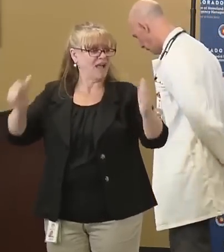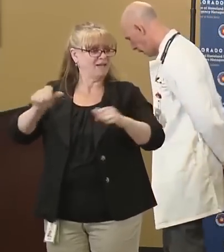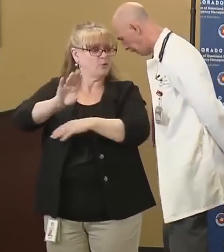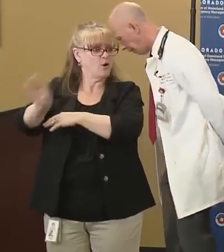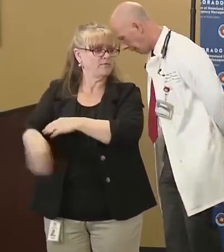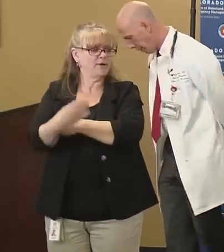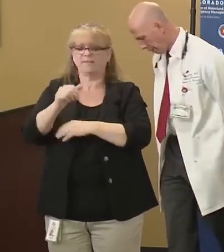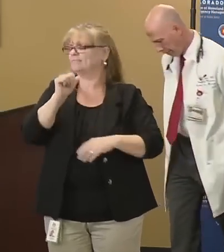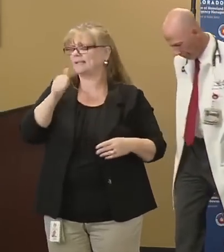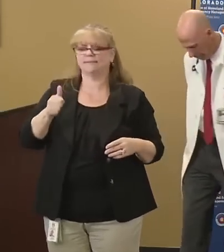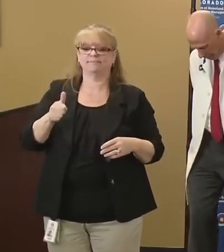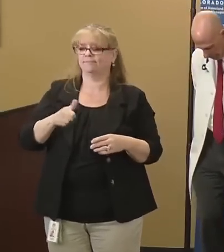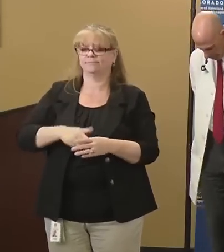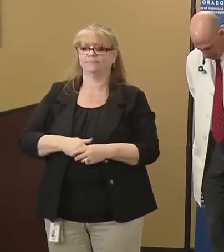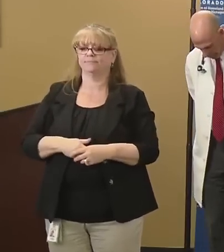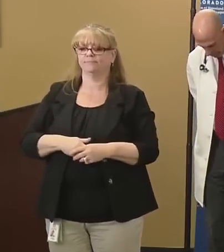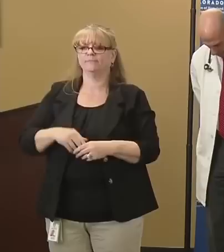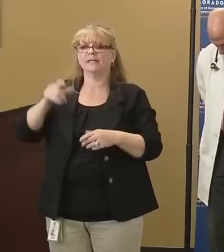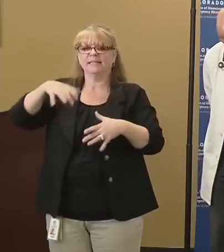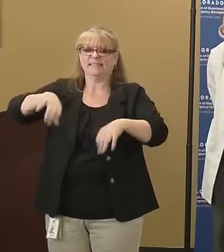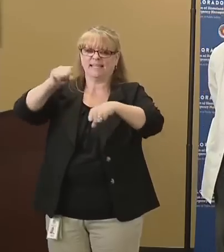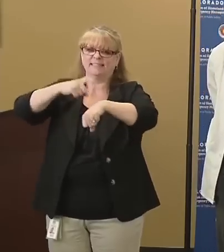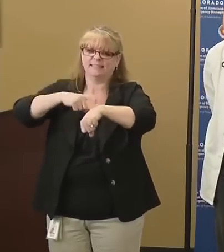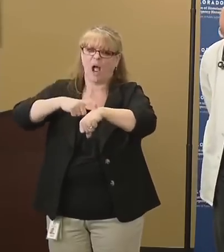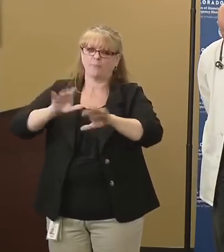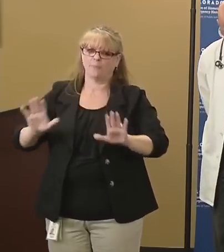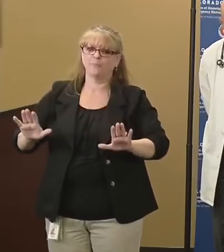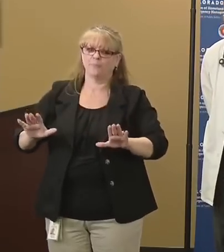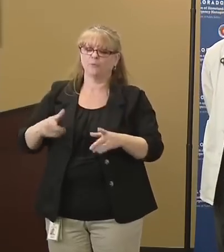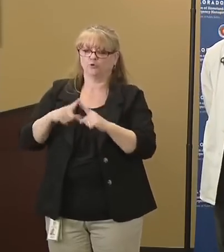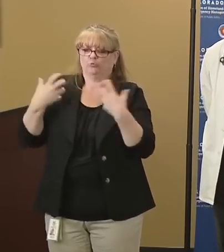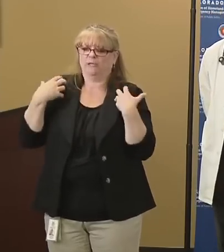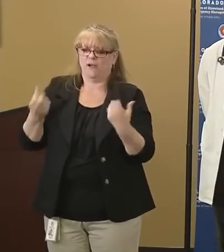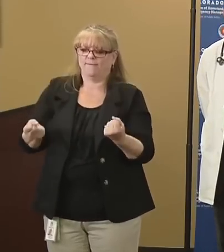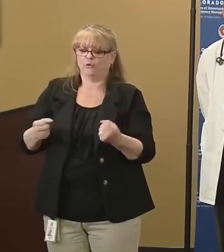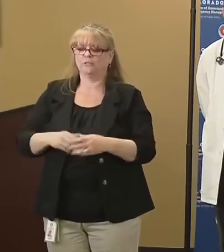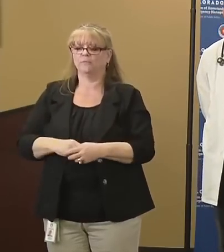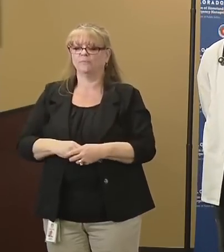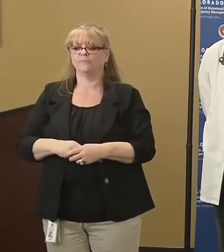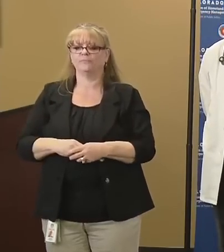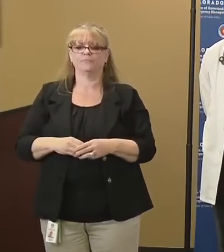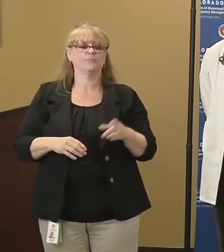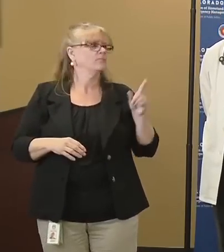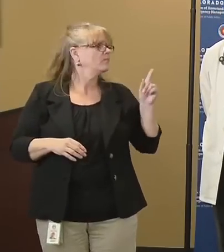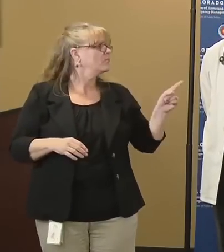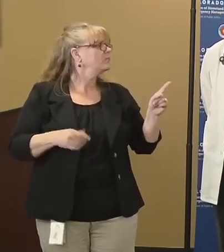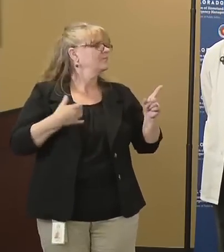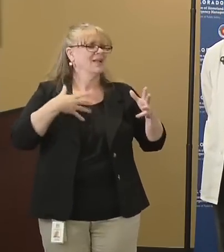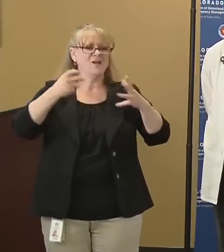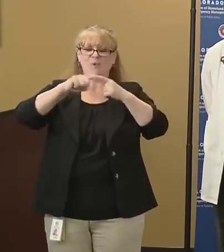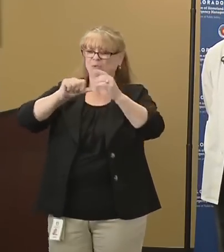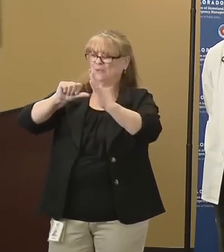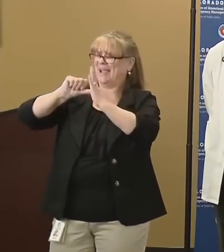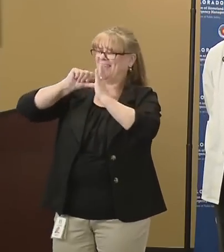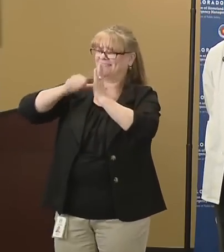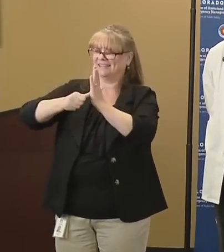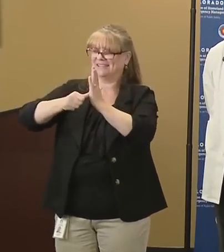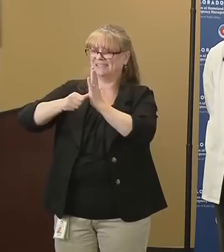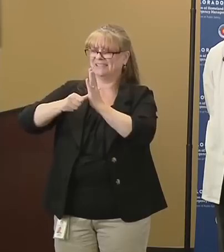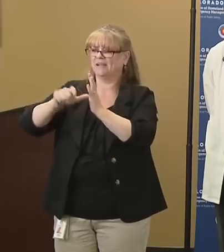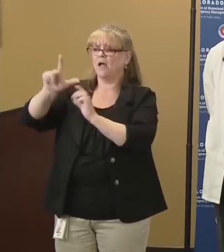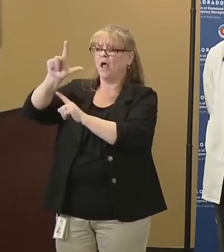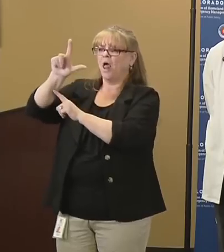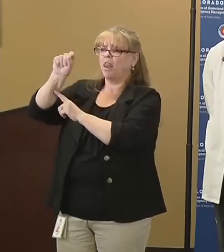And remember, the greatest of all these, love. Love one another And in the absence of reaching out to